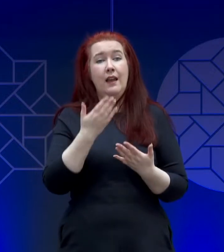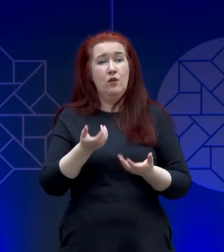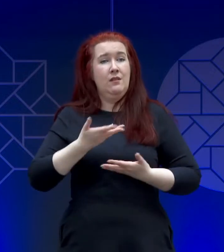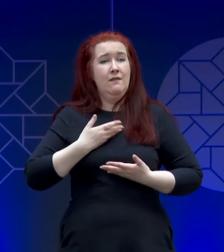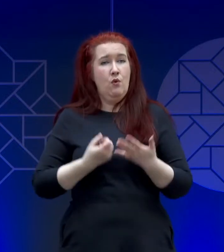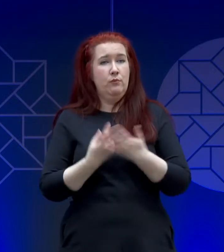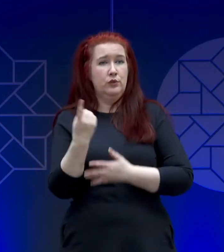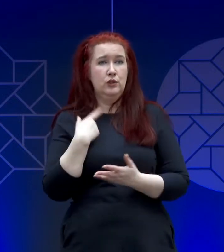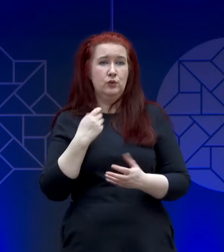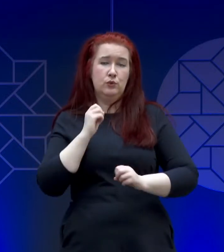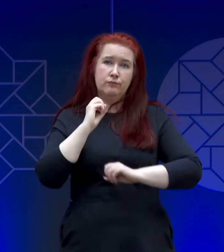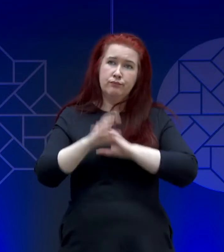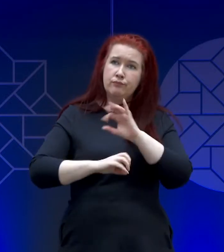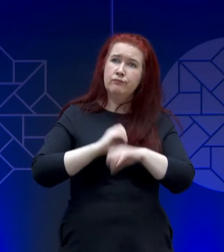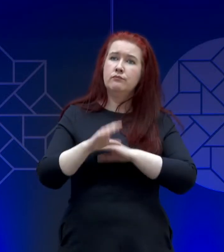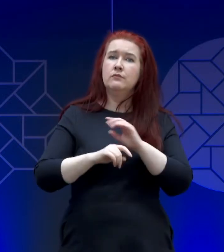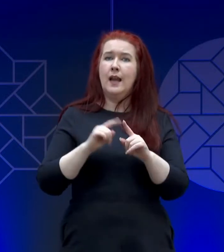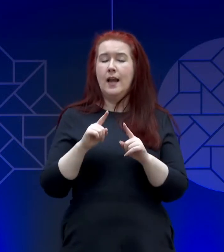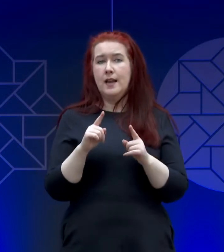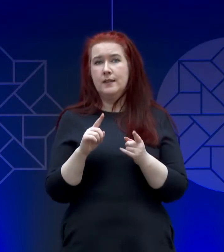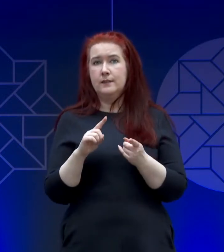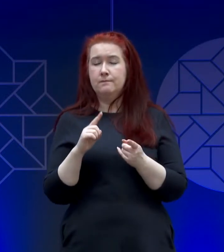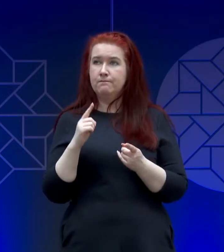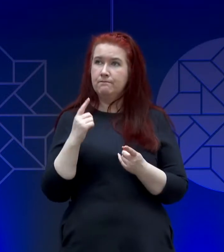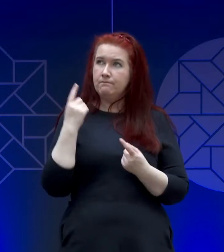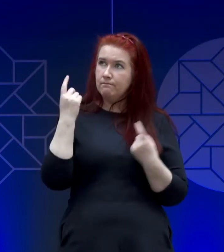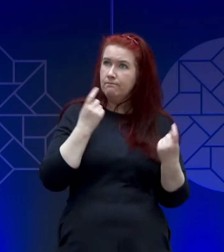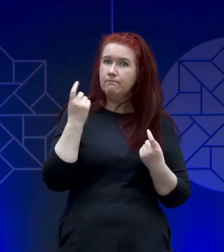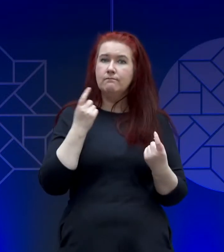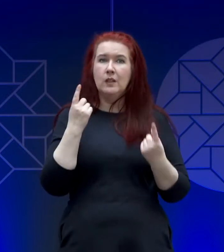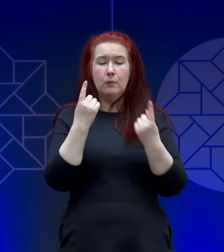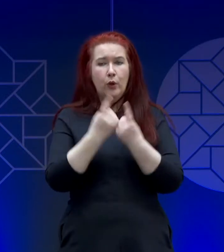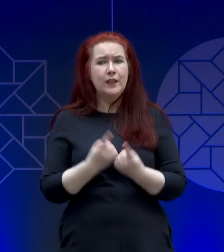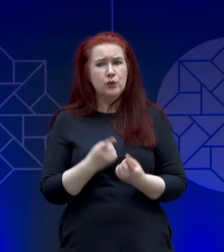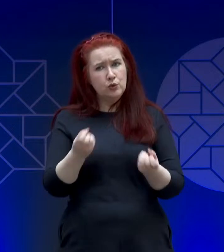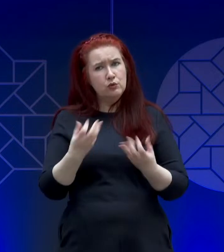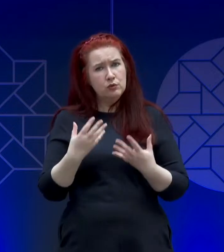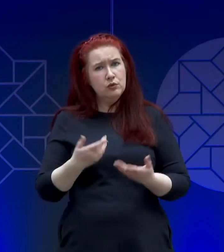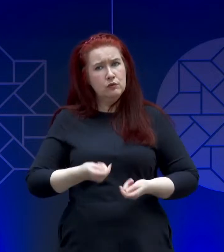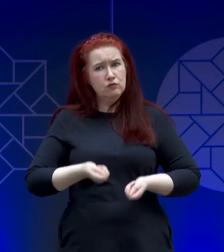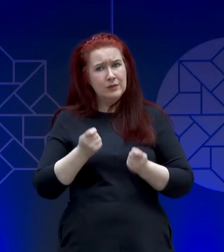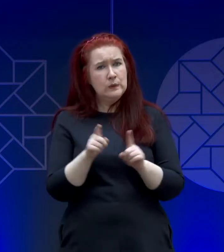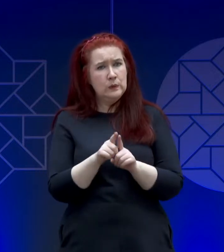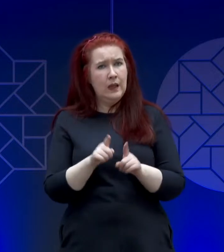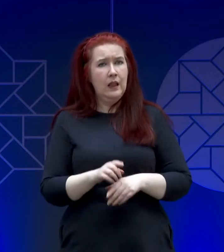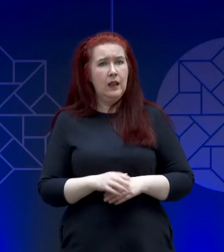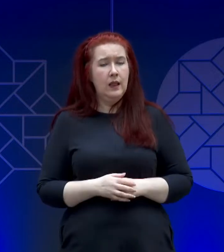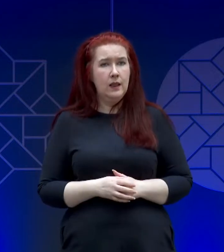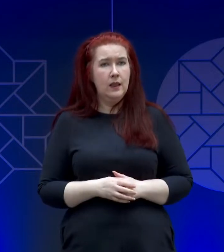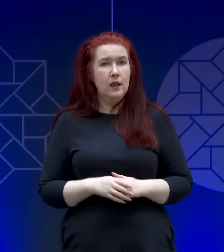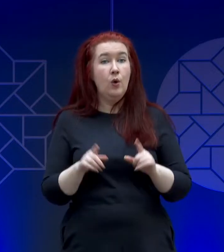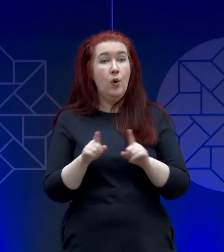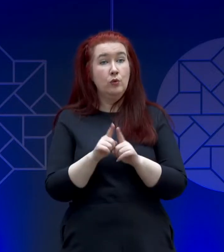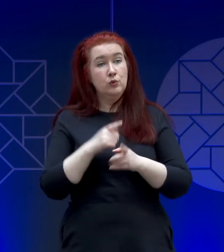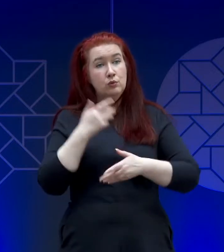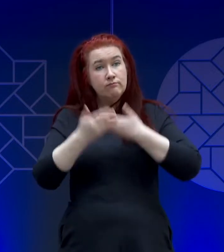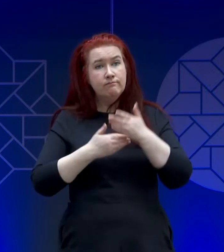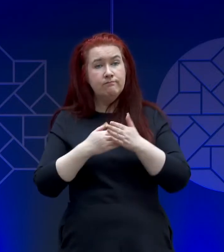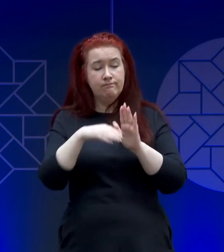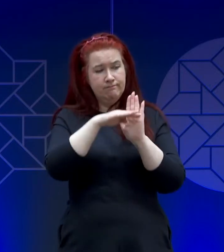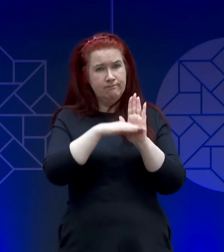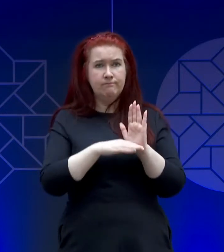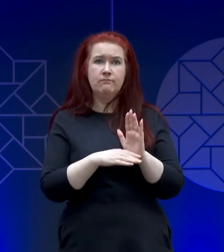to reflect on the issues that you've raised with me, and also to set out the direction